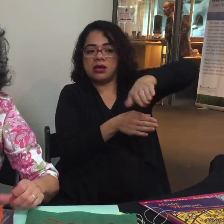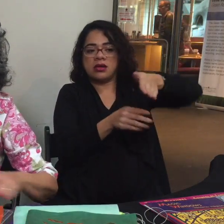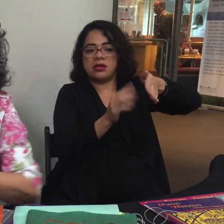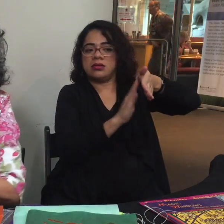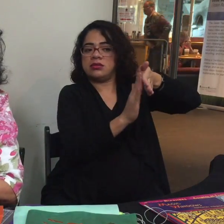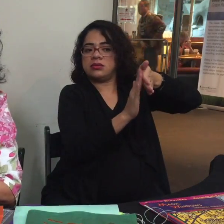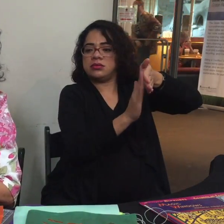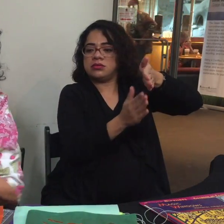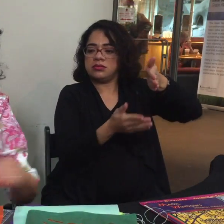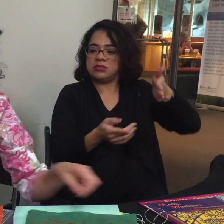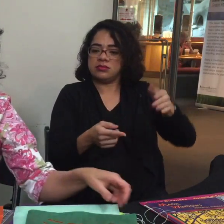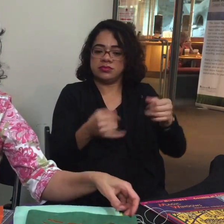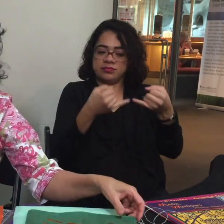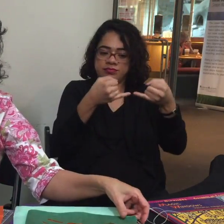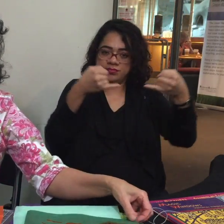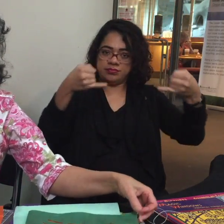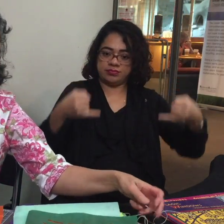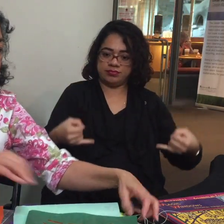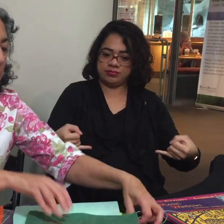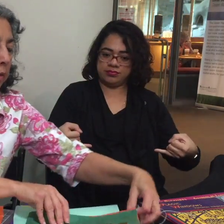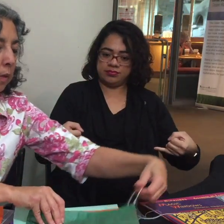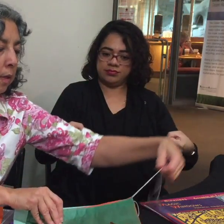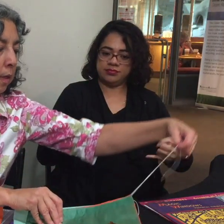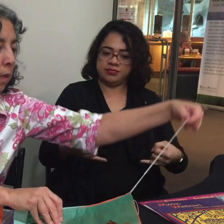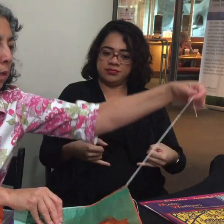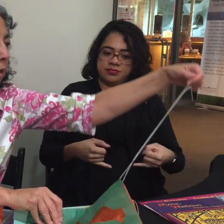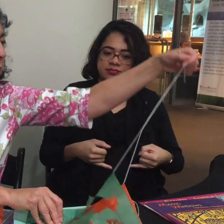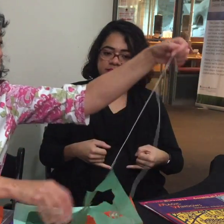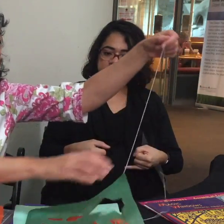the string right into that